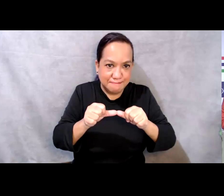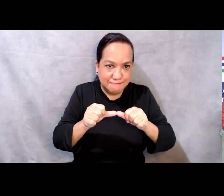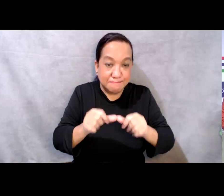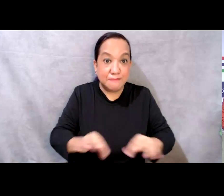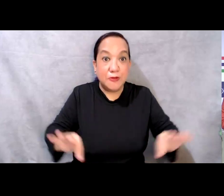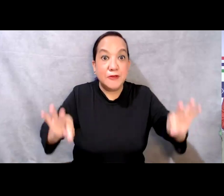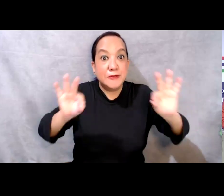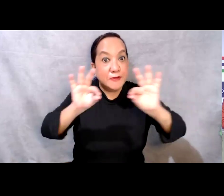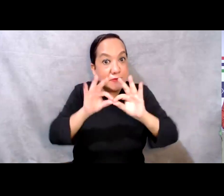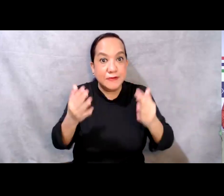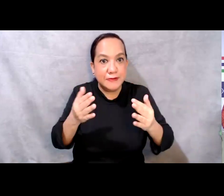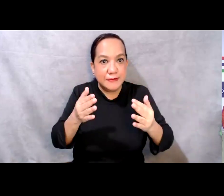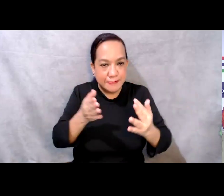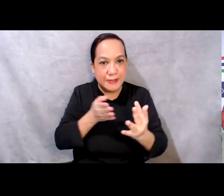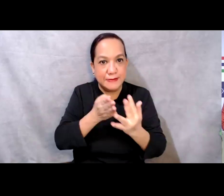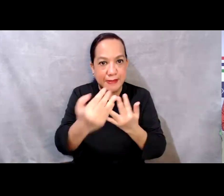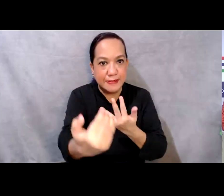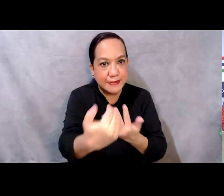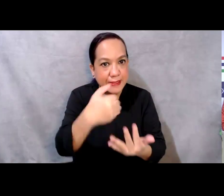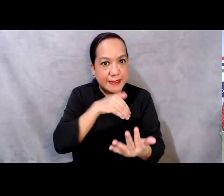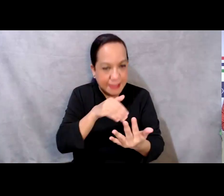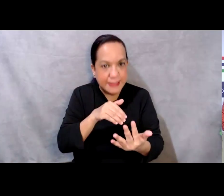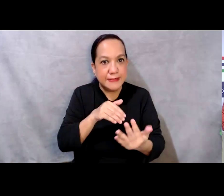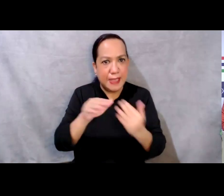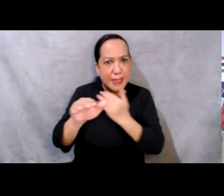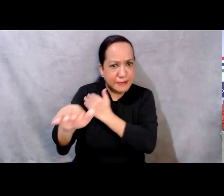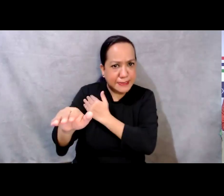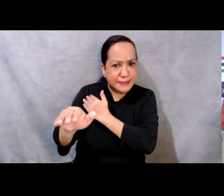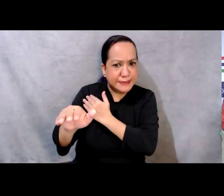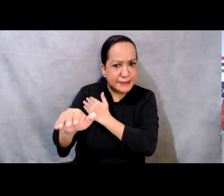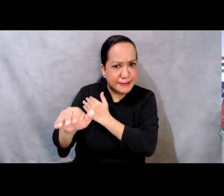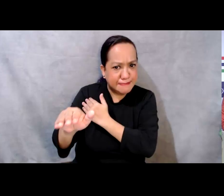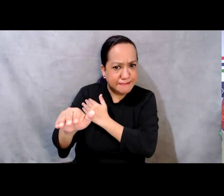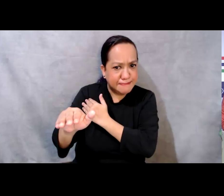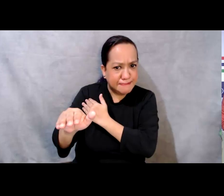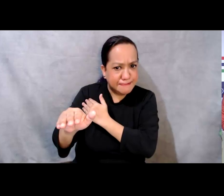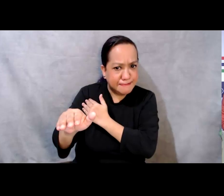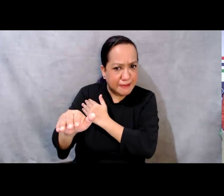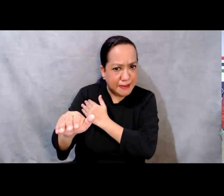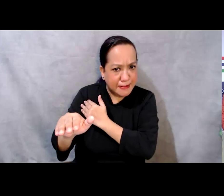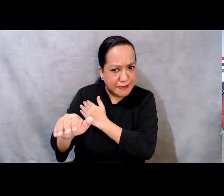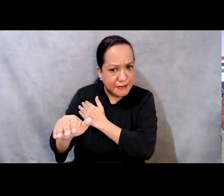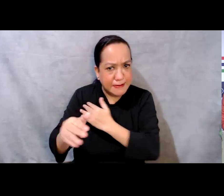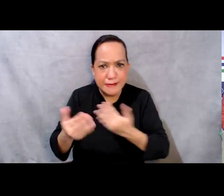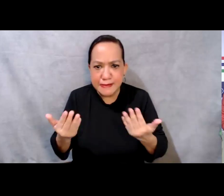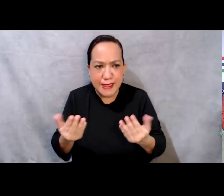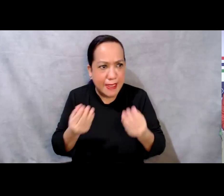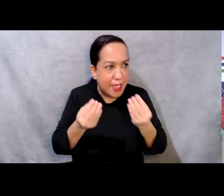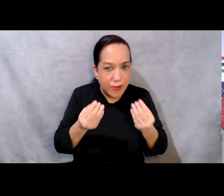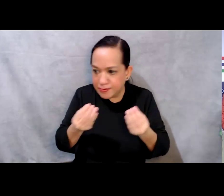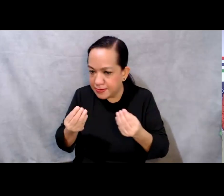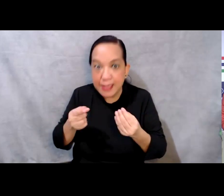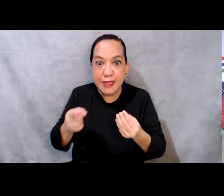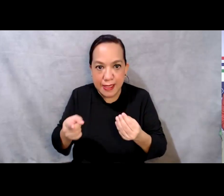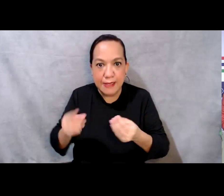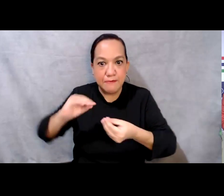systems. It can also come about through problem solving. It can also come about through a compliance review process